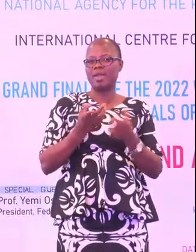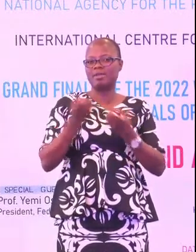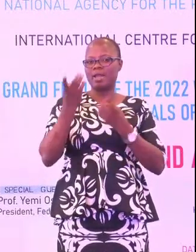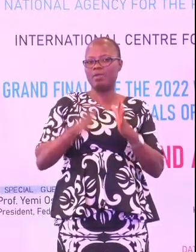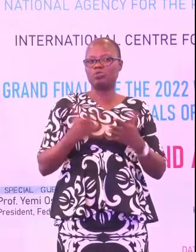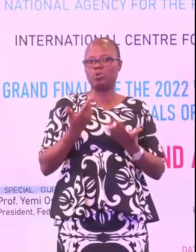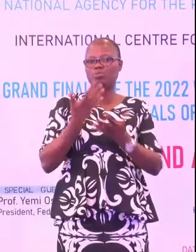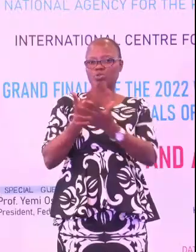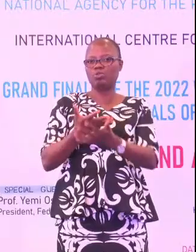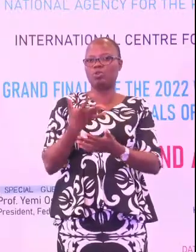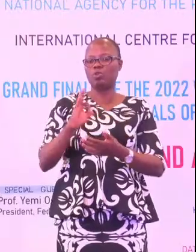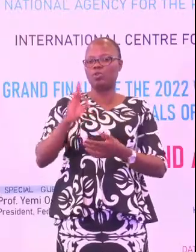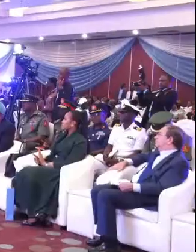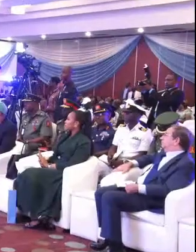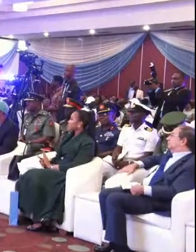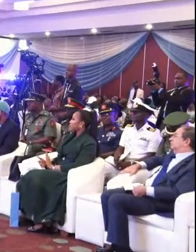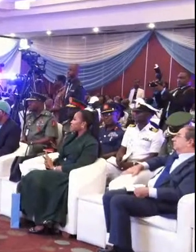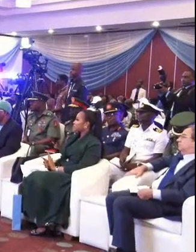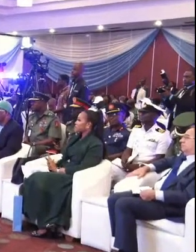NAPTIP,